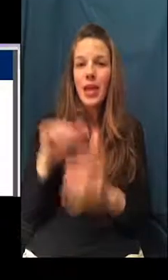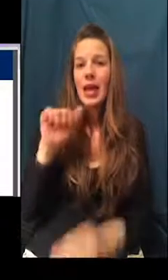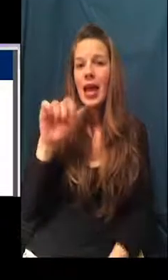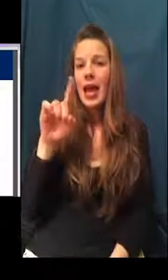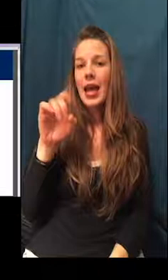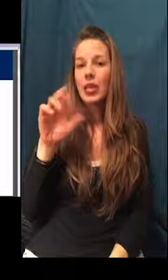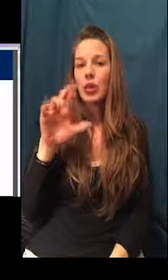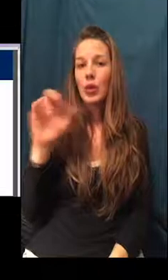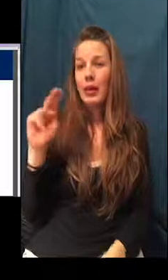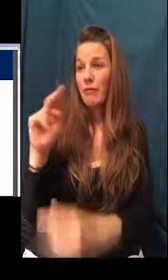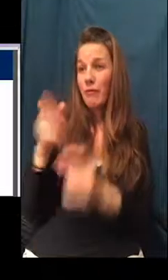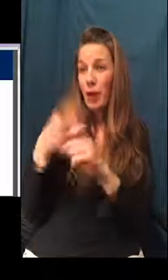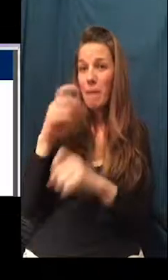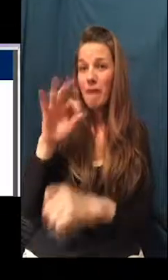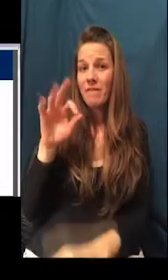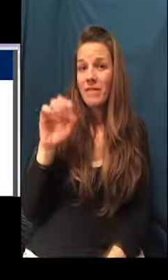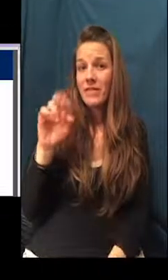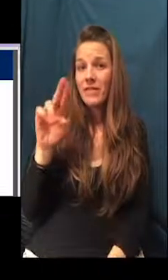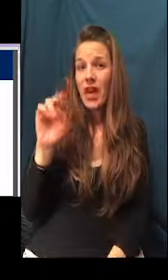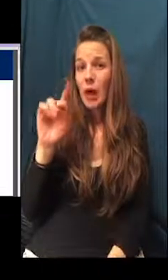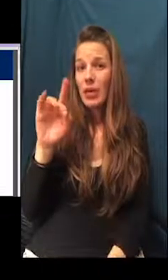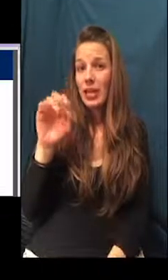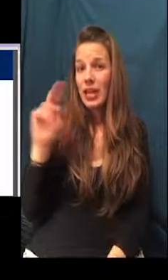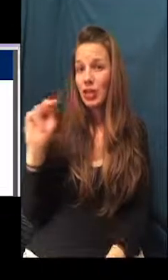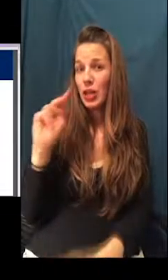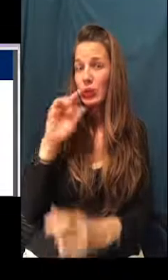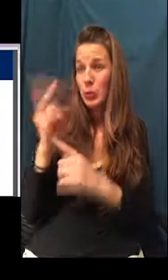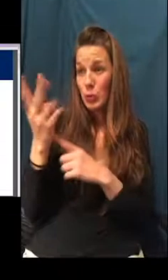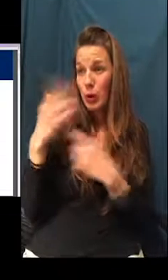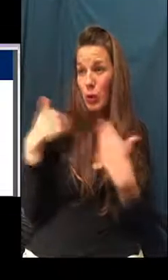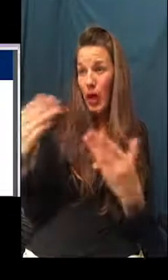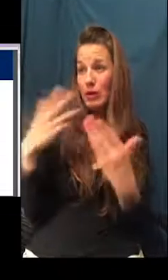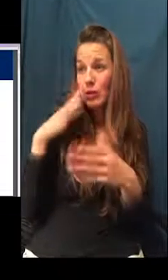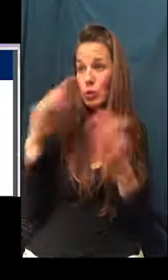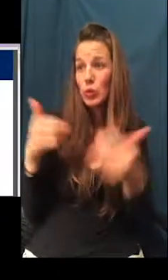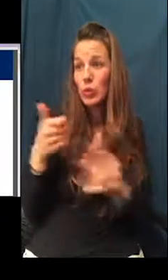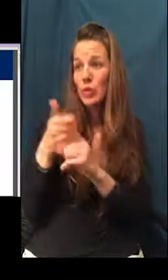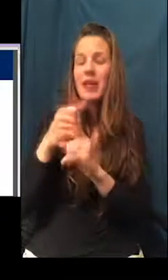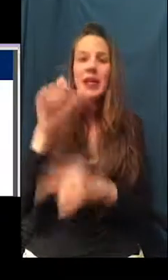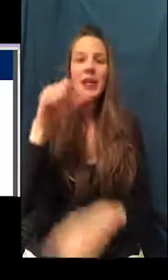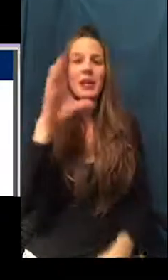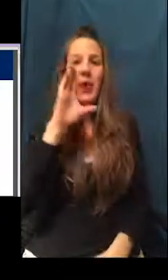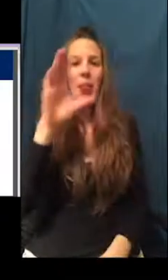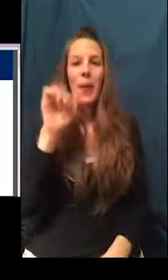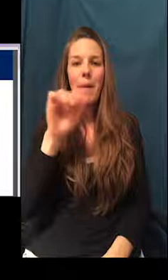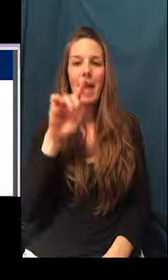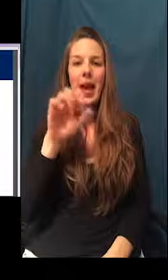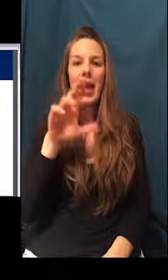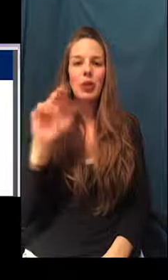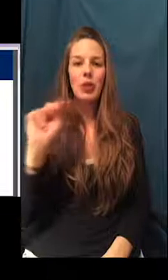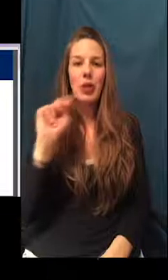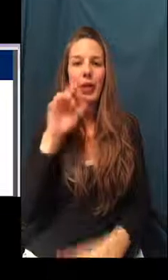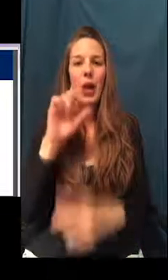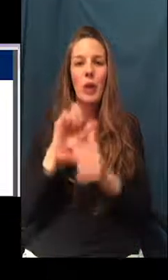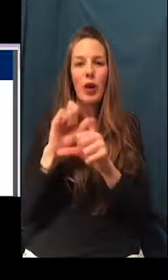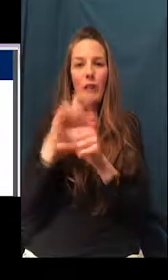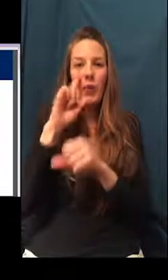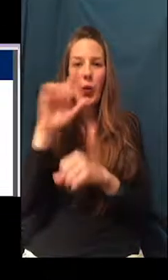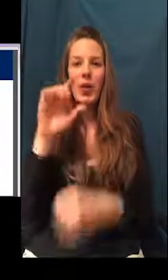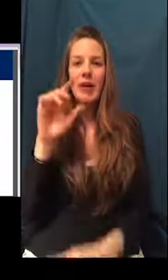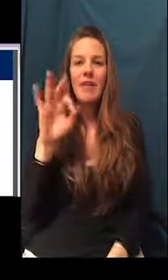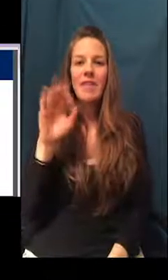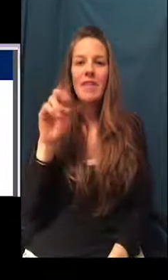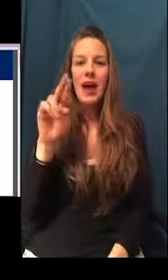Adrienne from Foundation 2, would you like to introduce yourself briefly? Yeah, absolutely. Hi, I'm Adrienne Corbacus. I work for Foundation 2